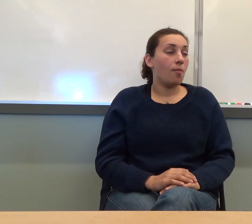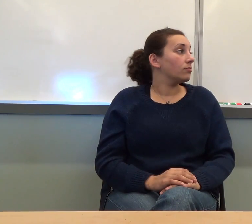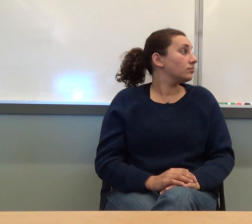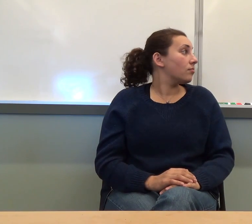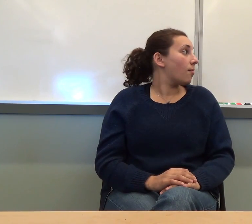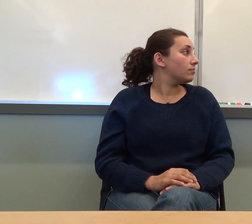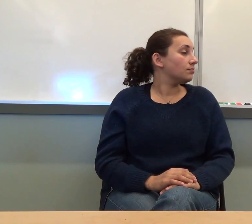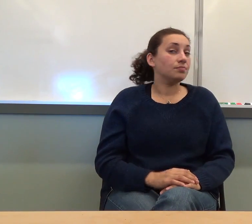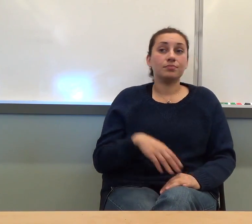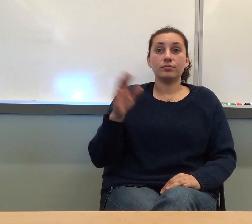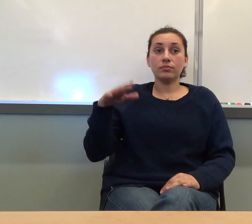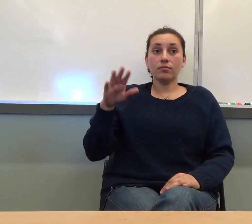On the East Coast,